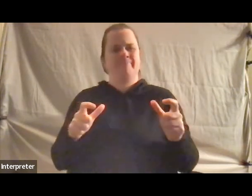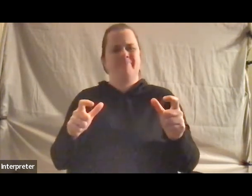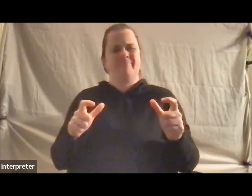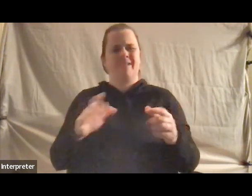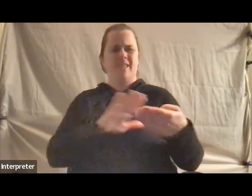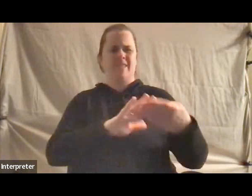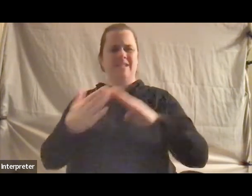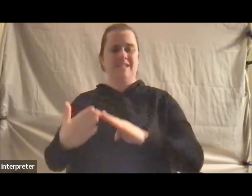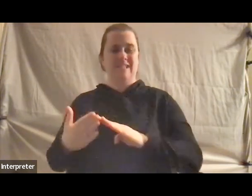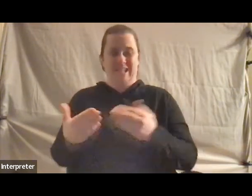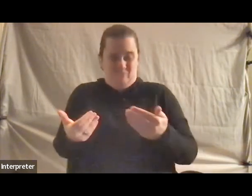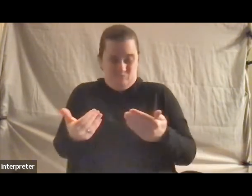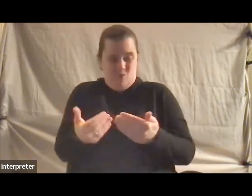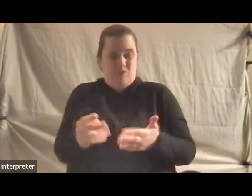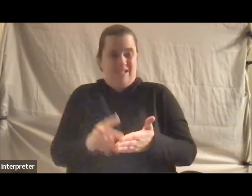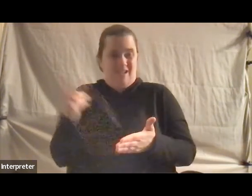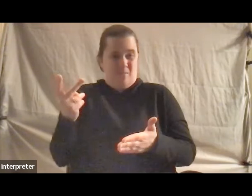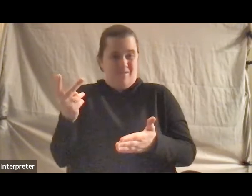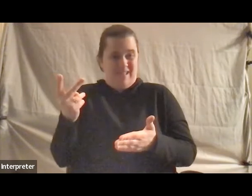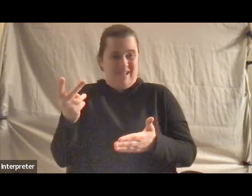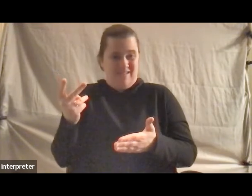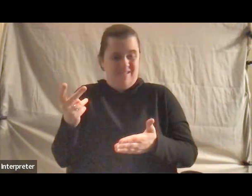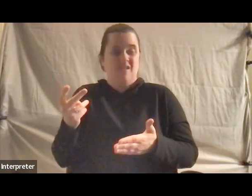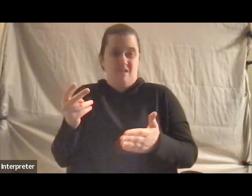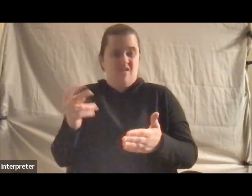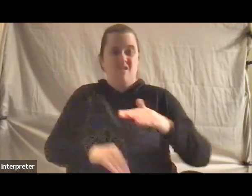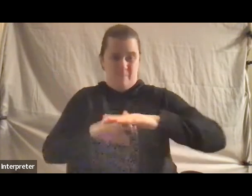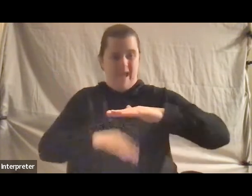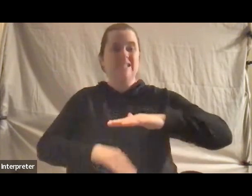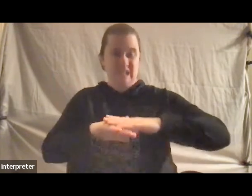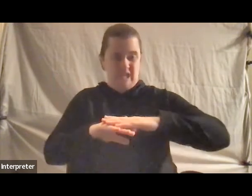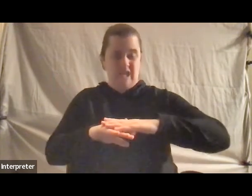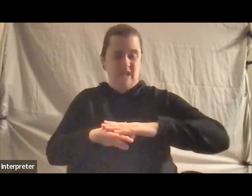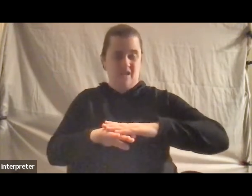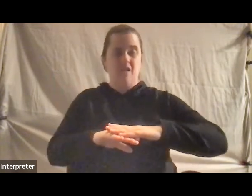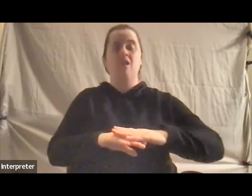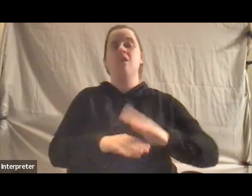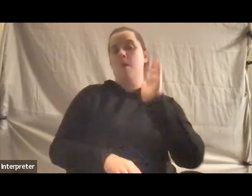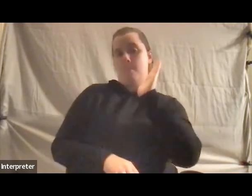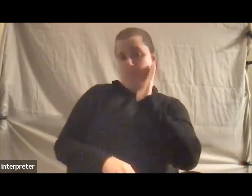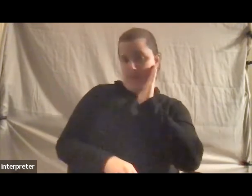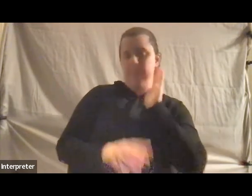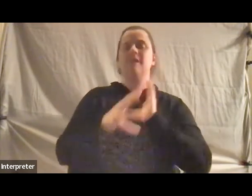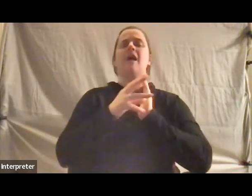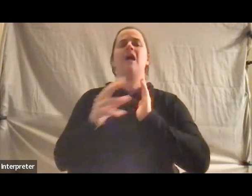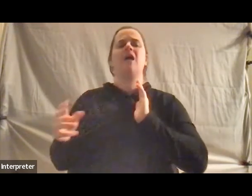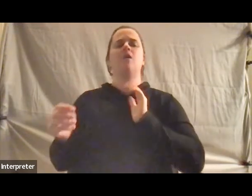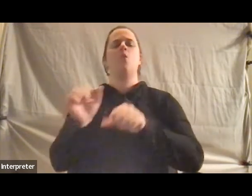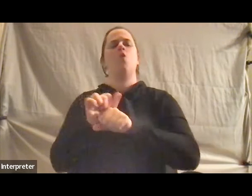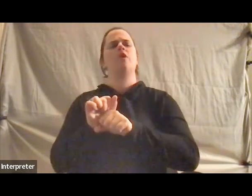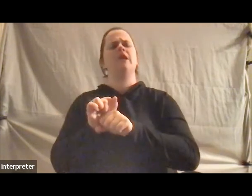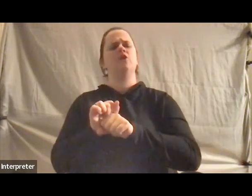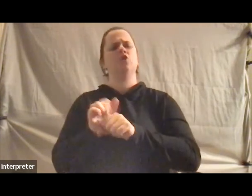doubling our shelter capacity. In addition to increasing shelter beds, we are also working to improve our